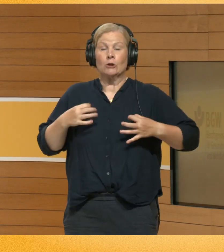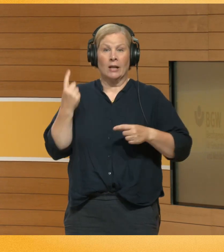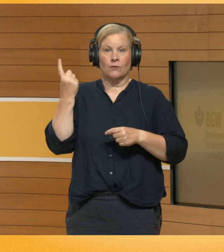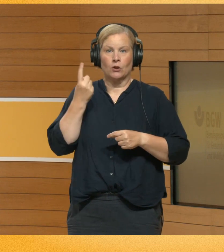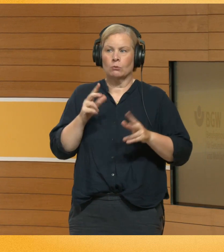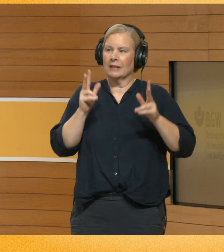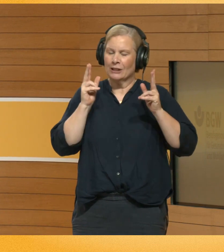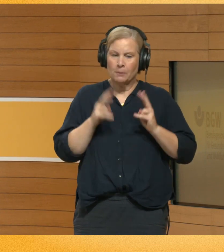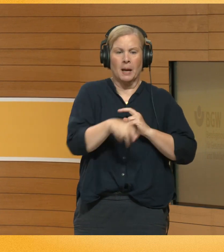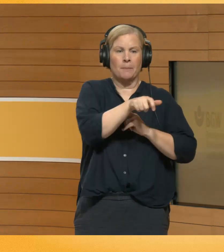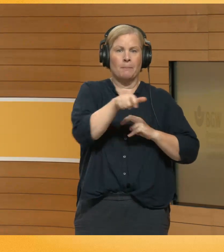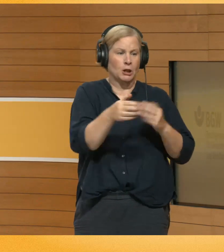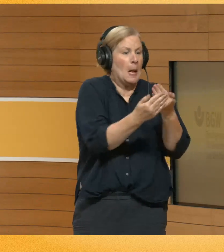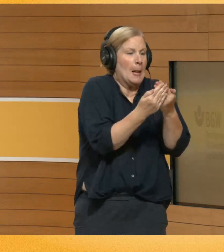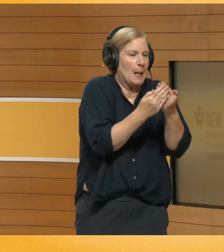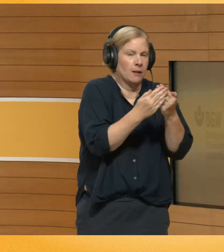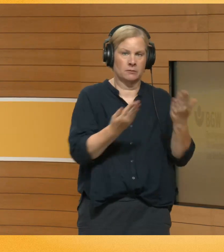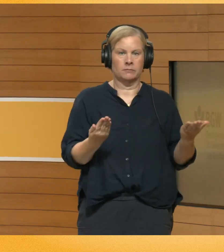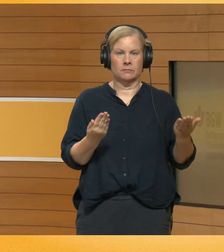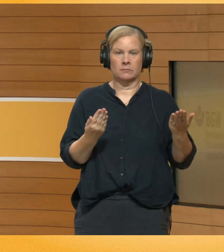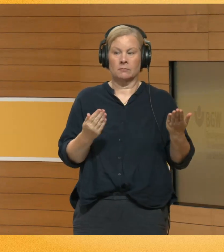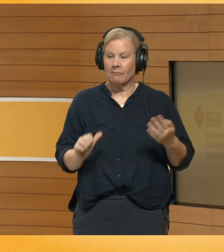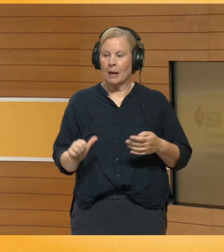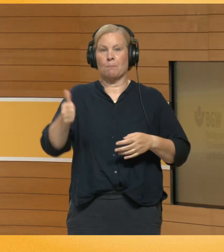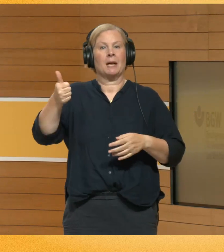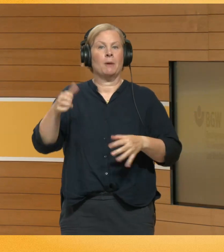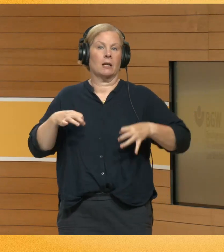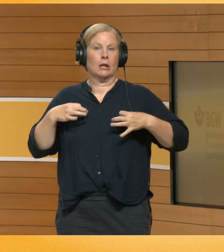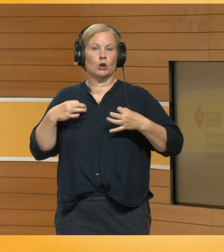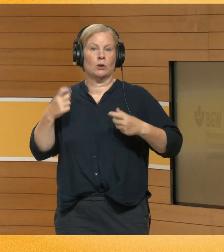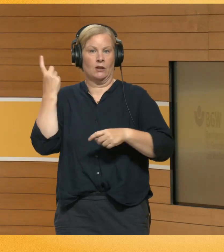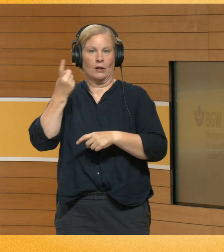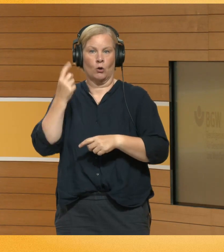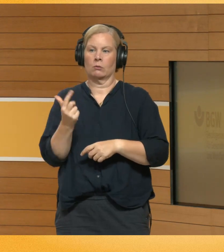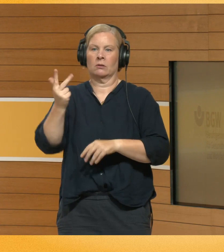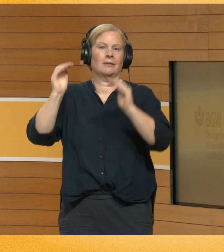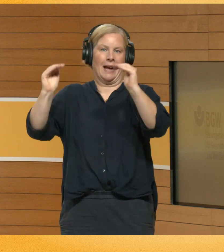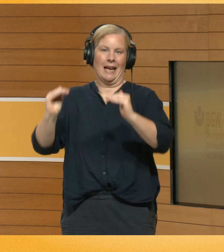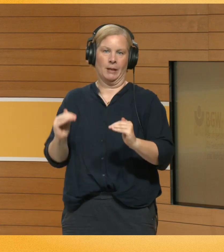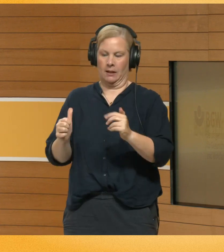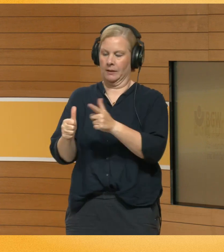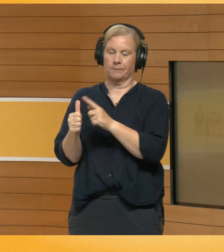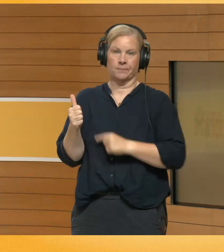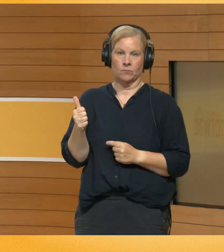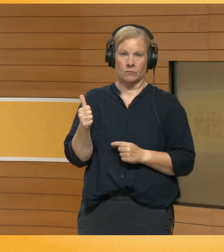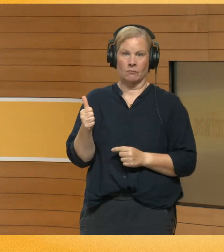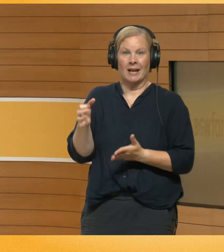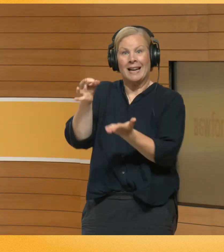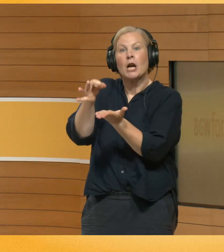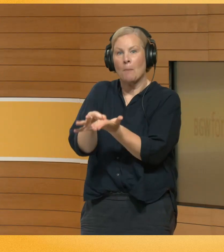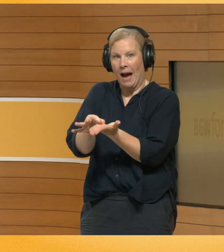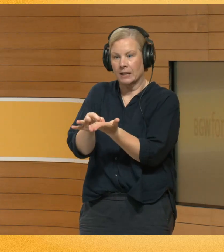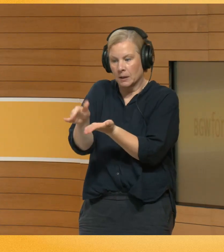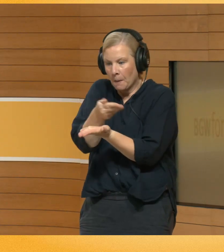structure of the primary healthcare has 3 levels. We have the community level, i.e. the local, which deals with